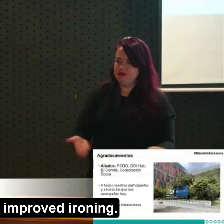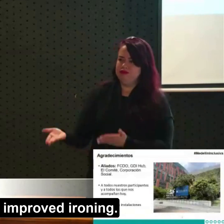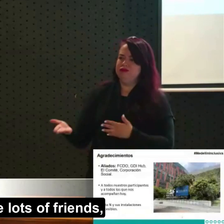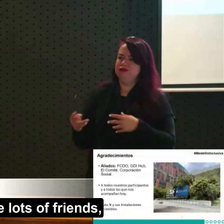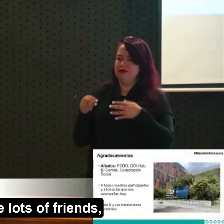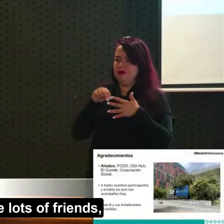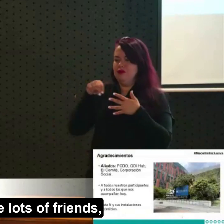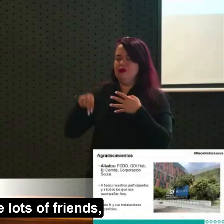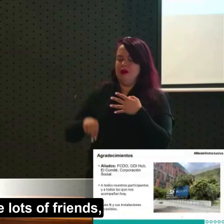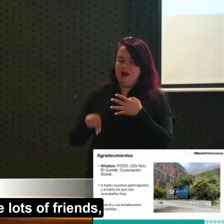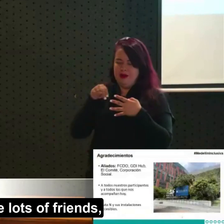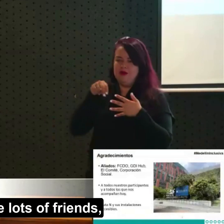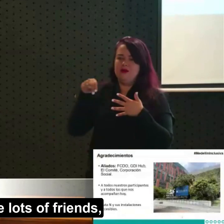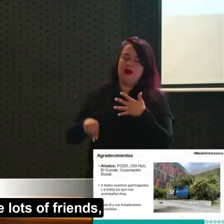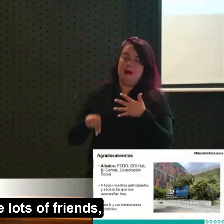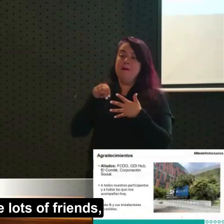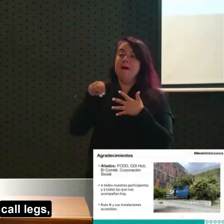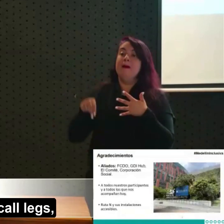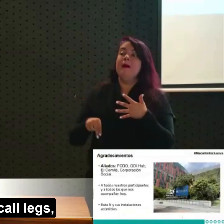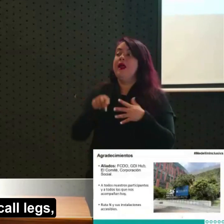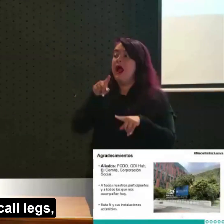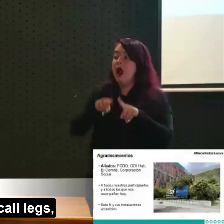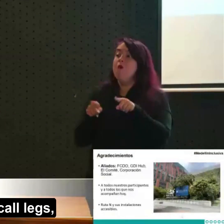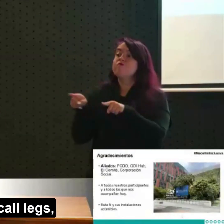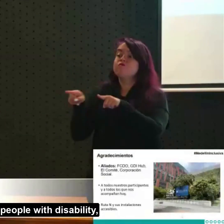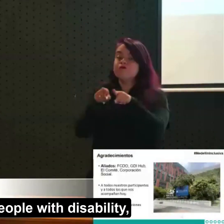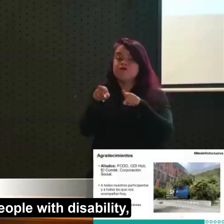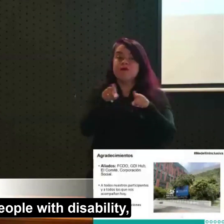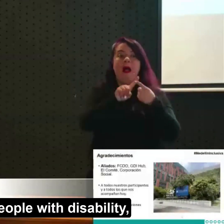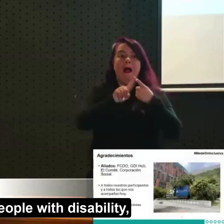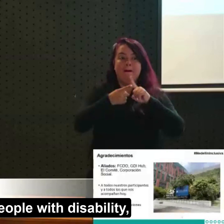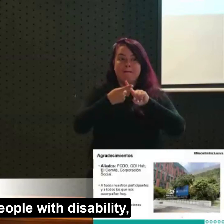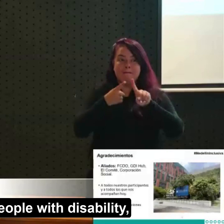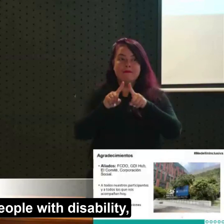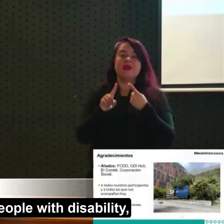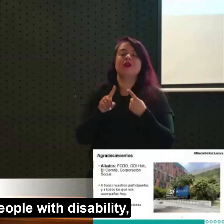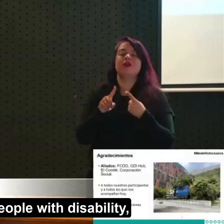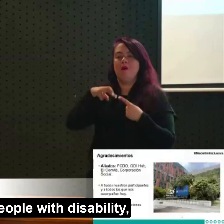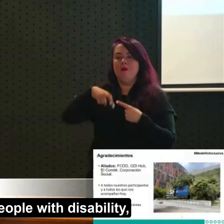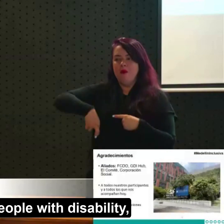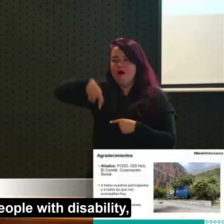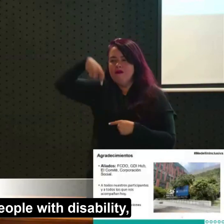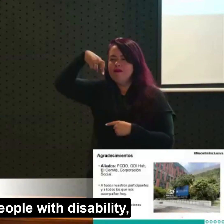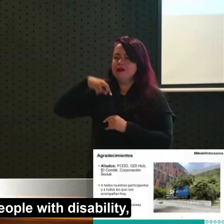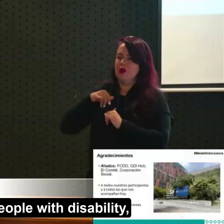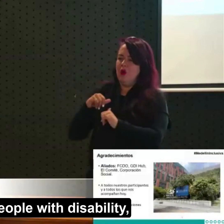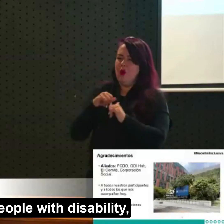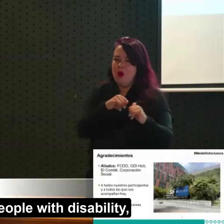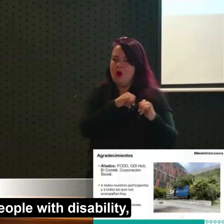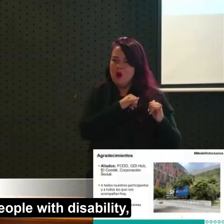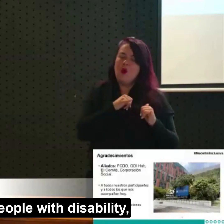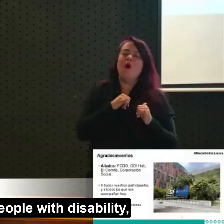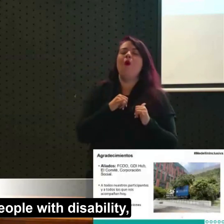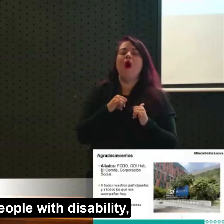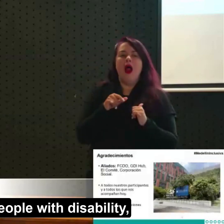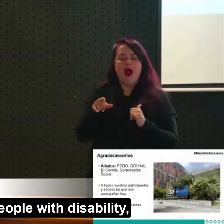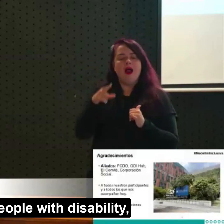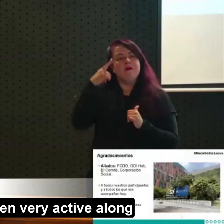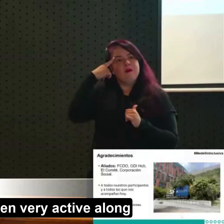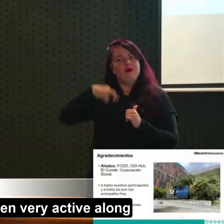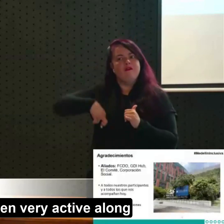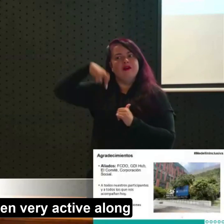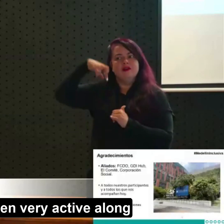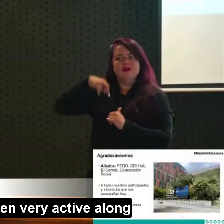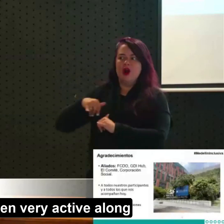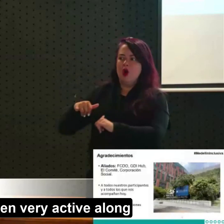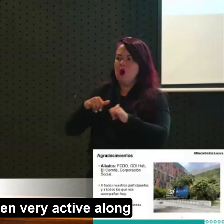Ruta N. We have lots of friends, colleagues, and some people with disability